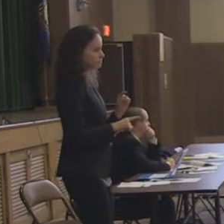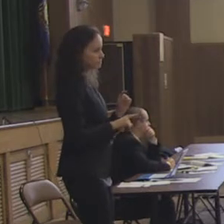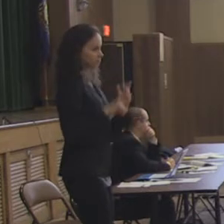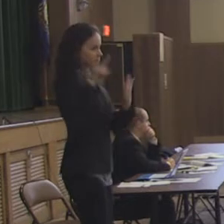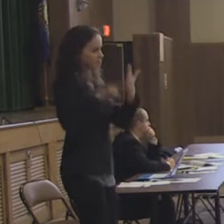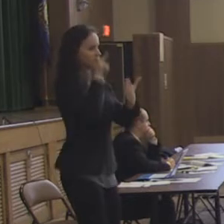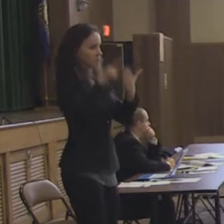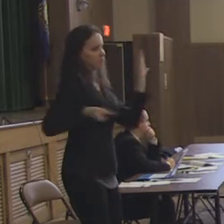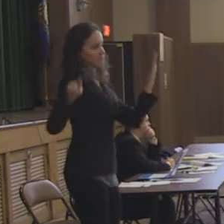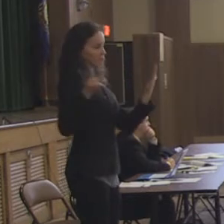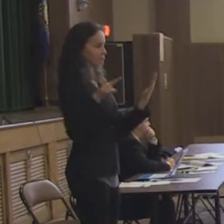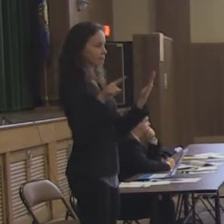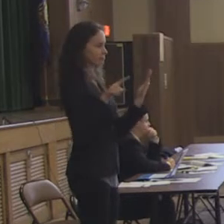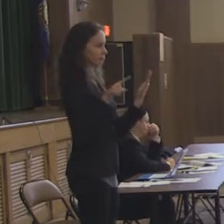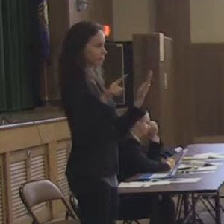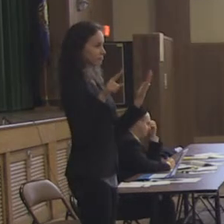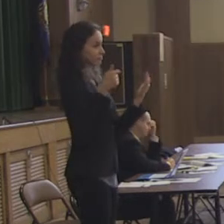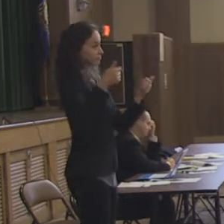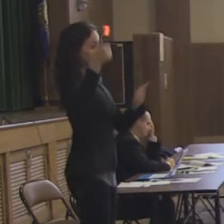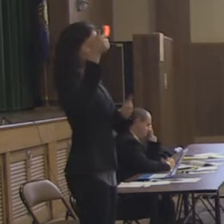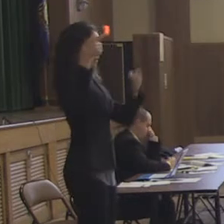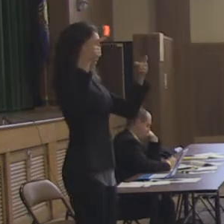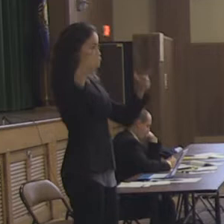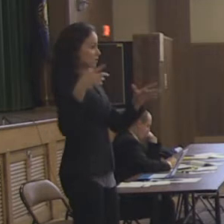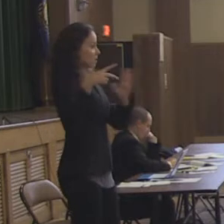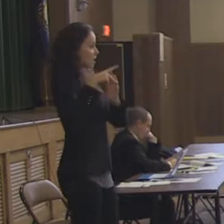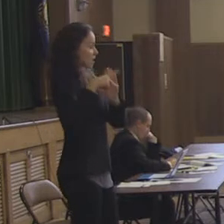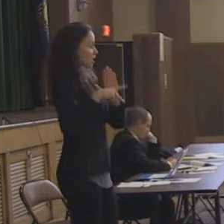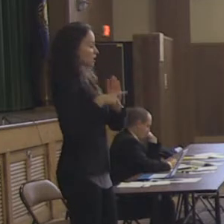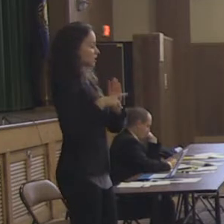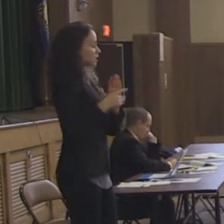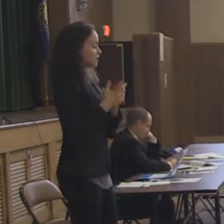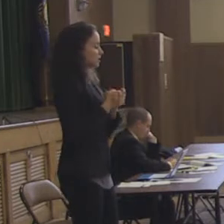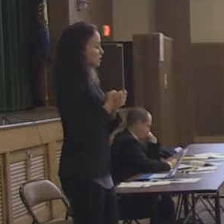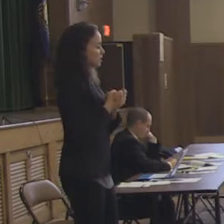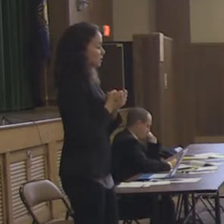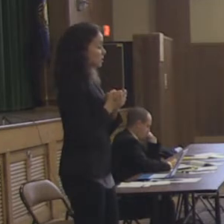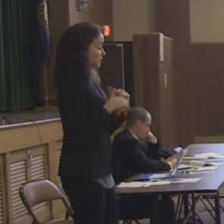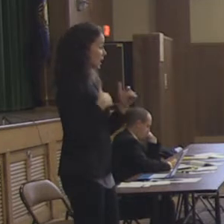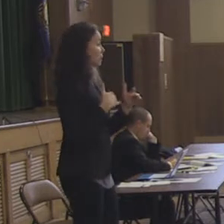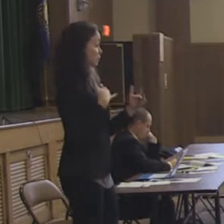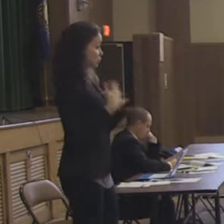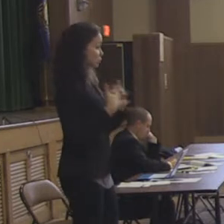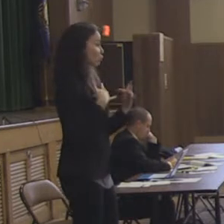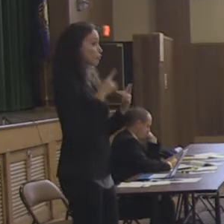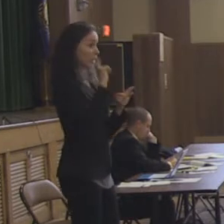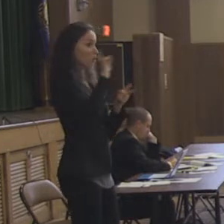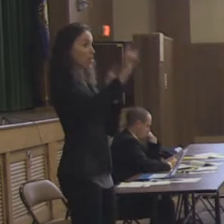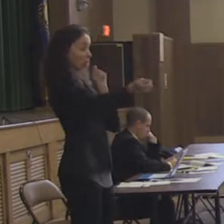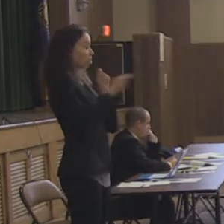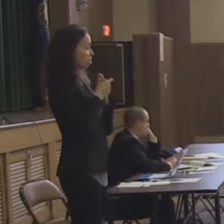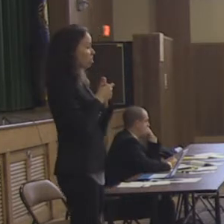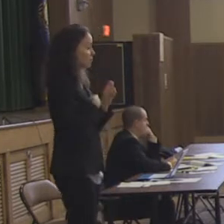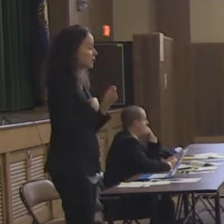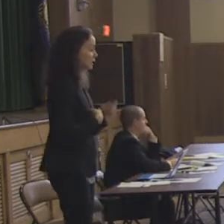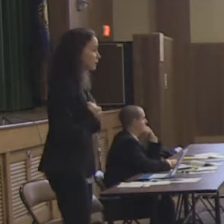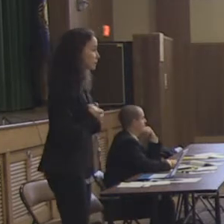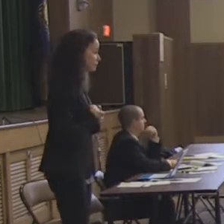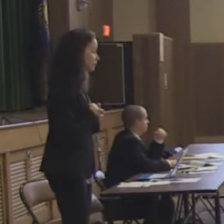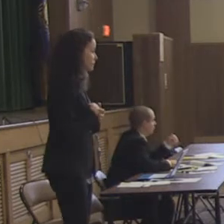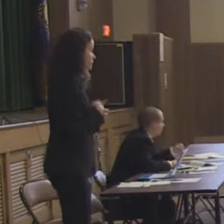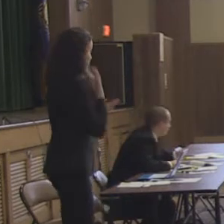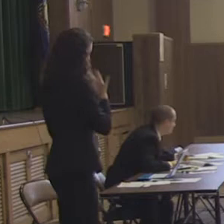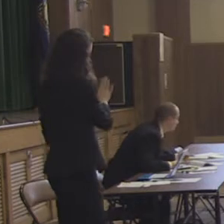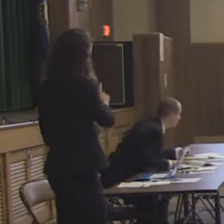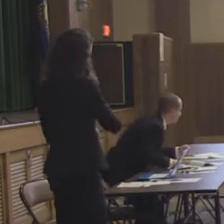speak out against management policies. I'm concerned about retaliation. Thank you for your time. Thank